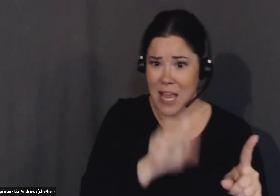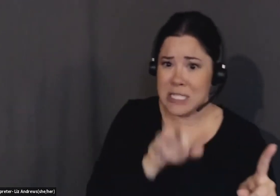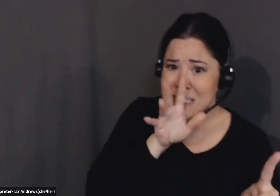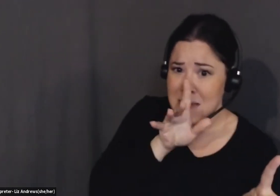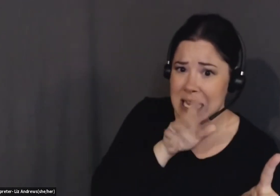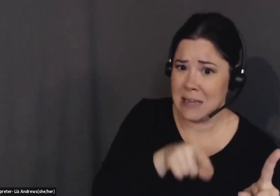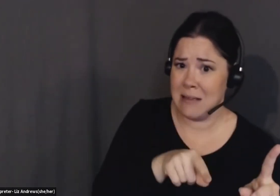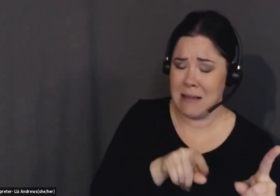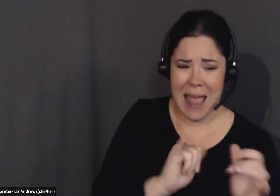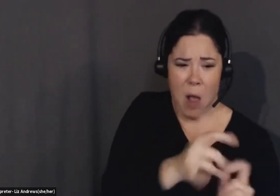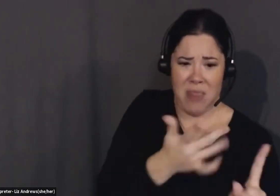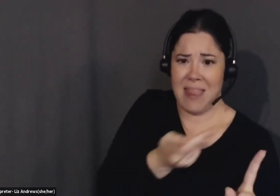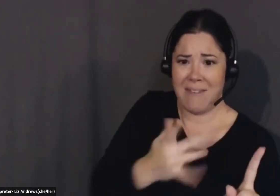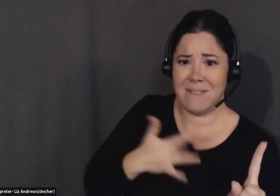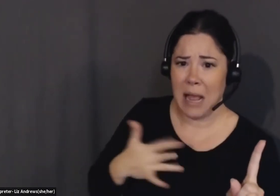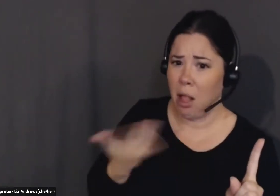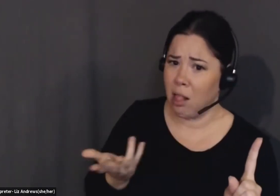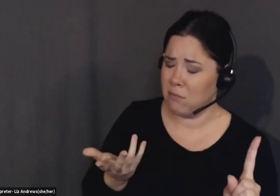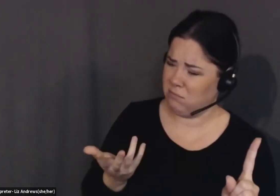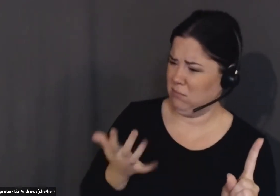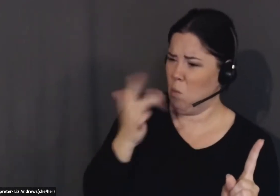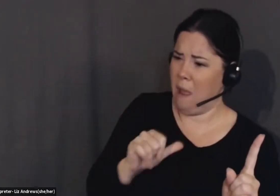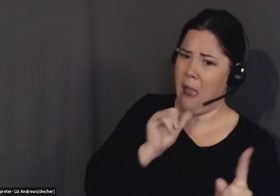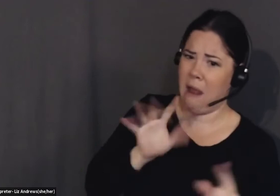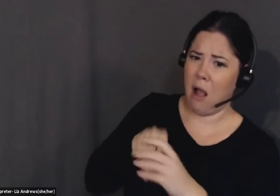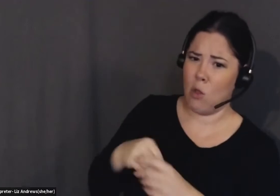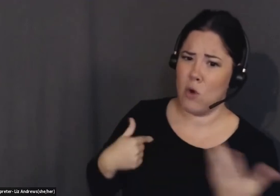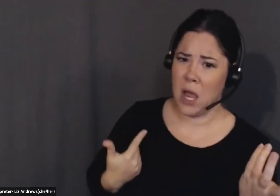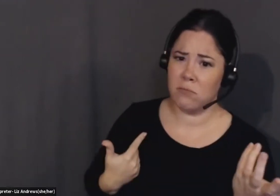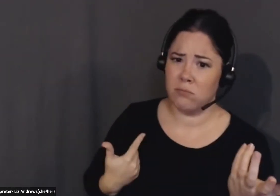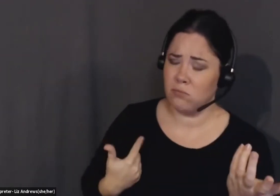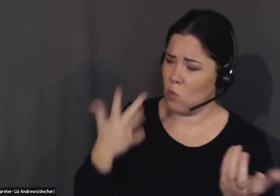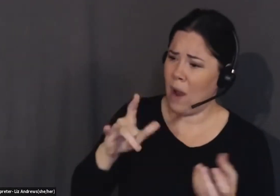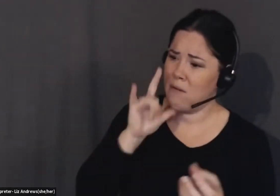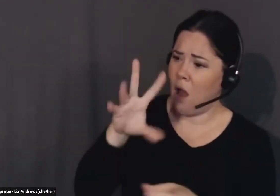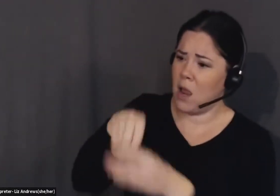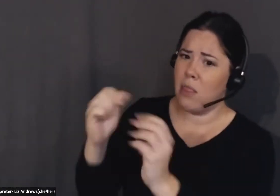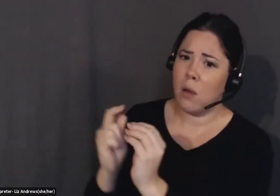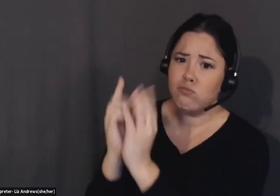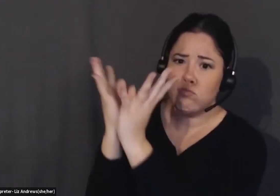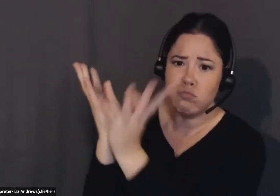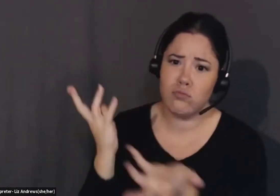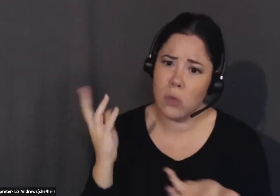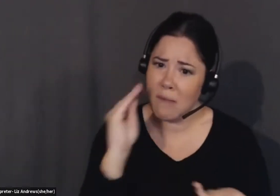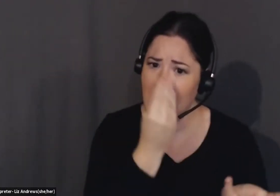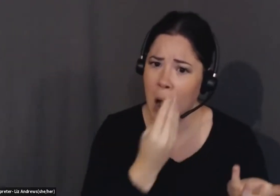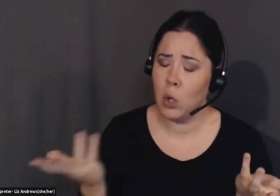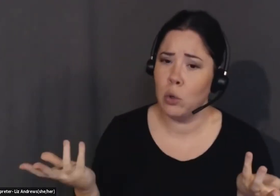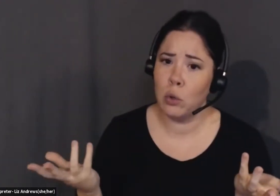feel? You know, well, why wasn't I included in that array of flowers?